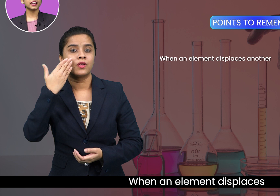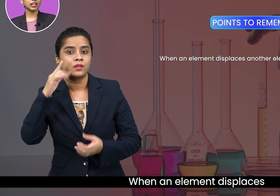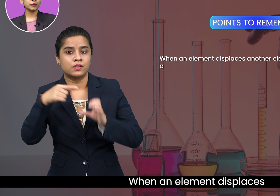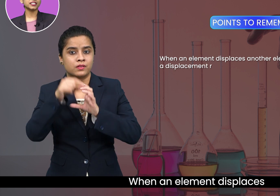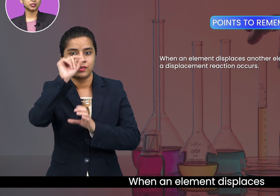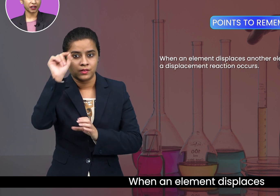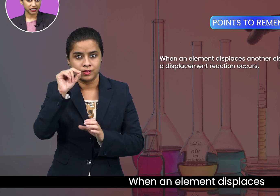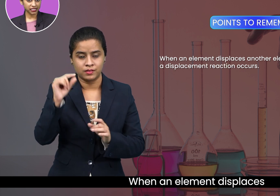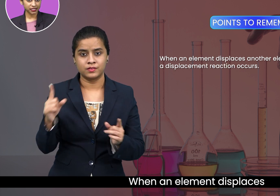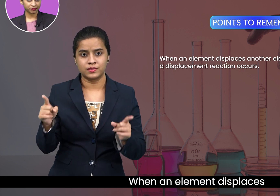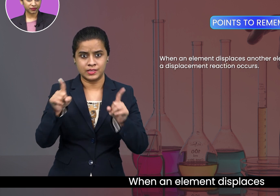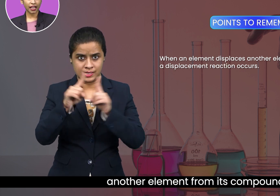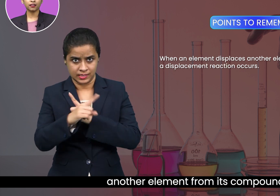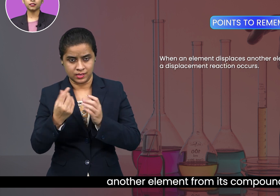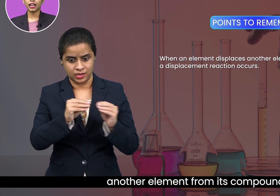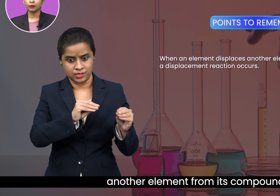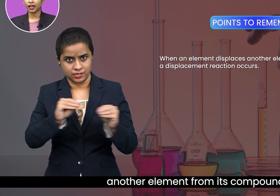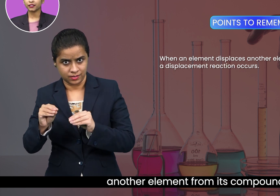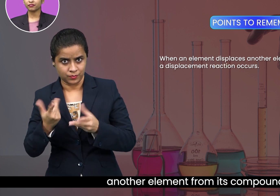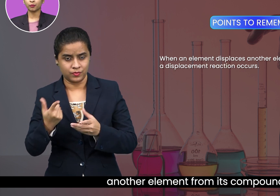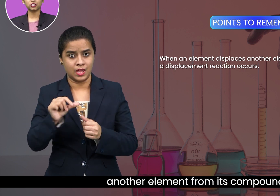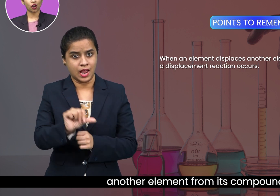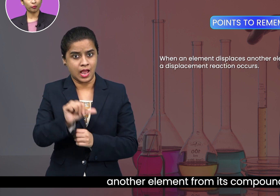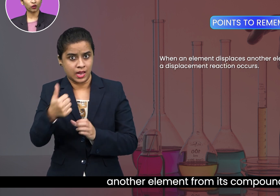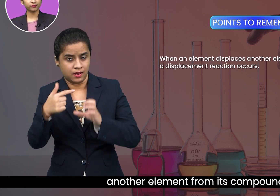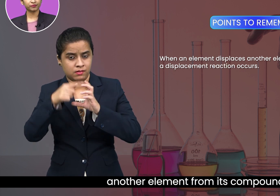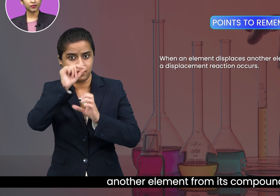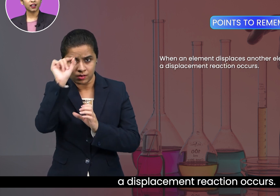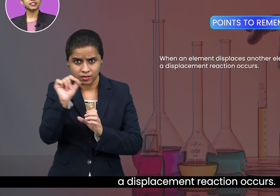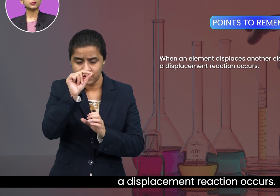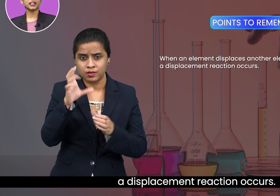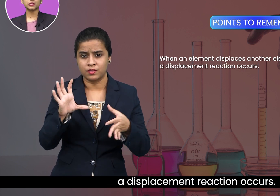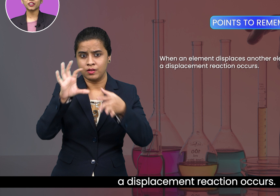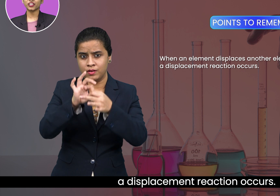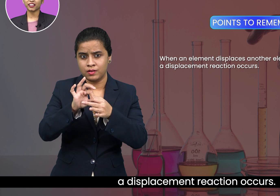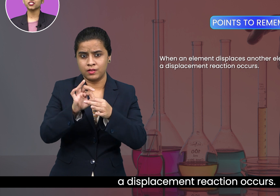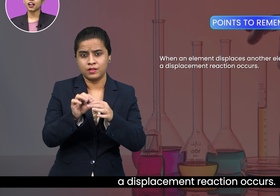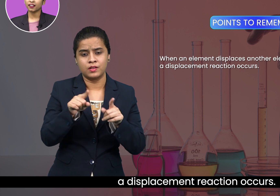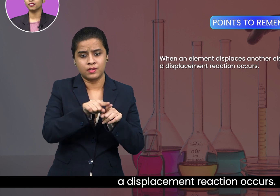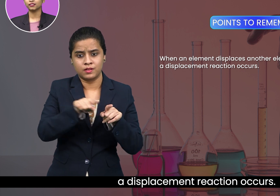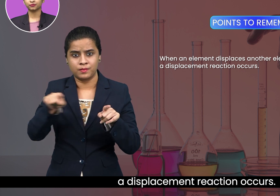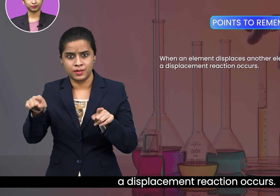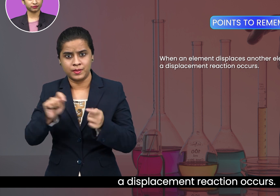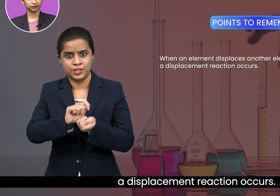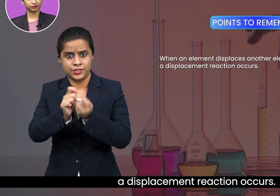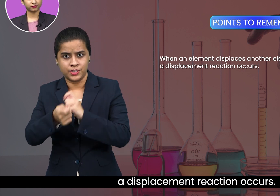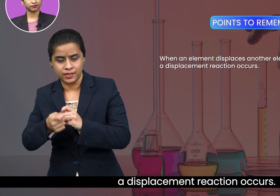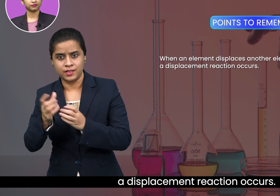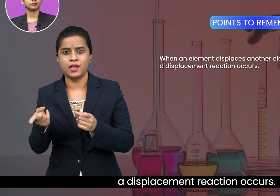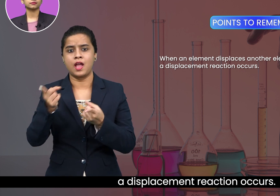When an element displaces another element from its compound, a displacement reactions occur.